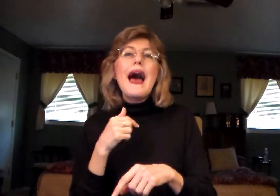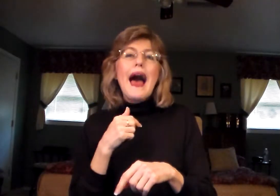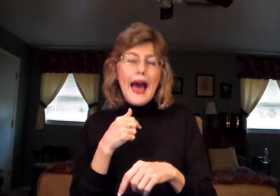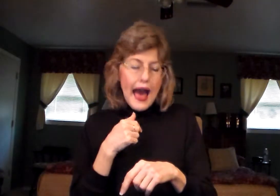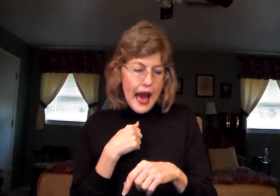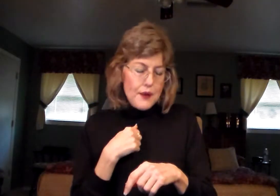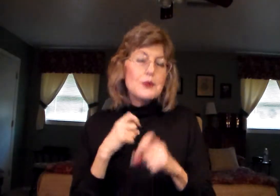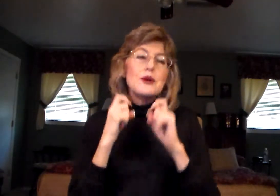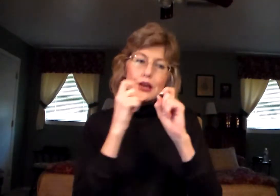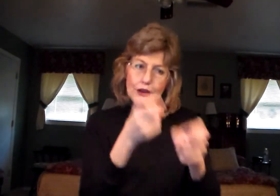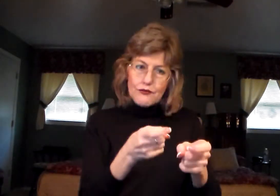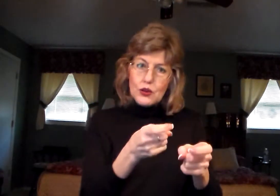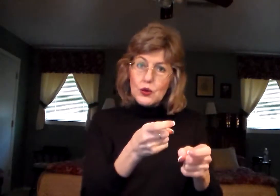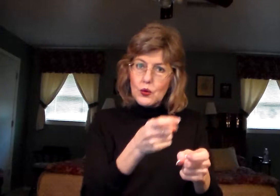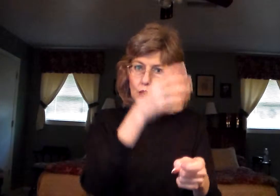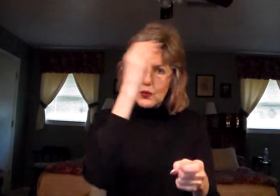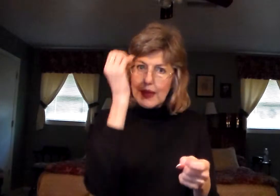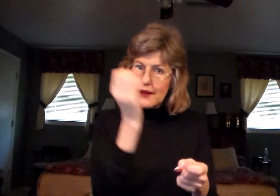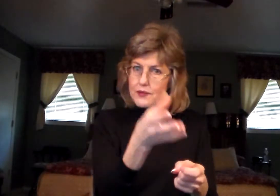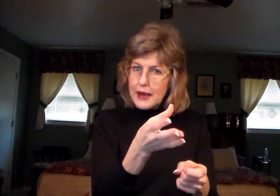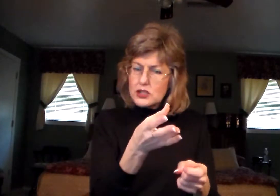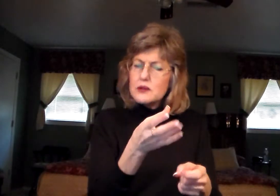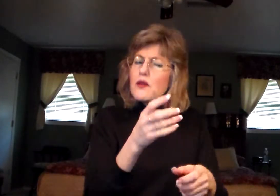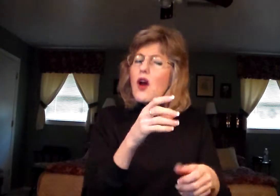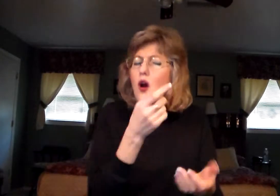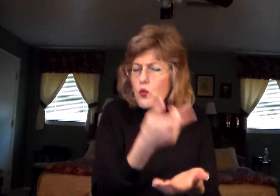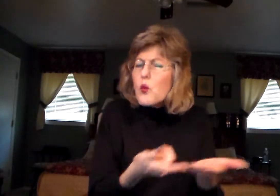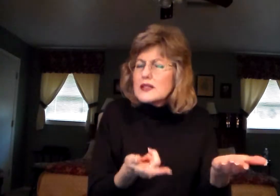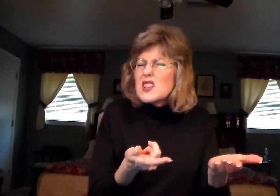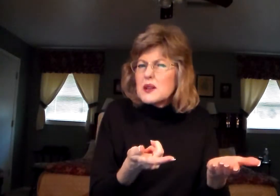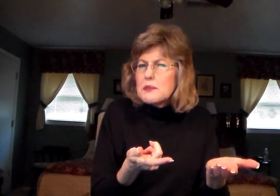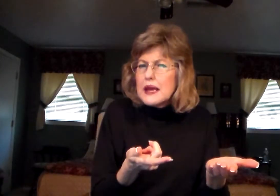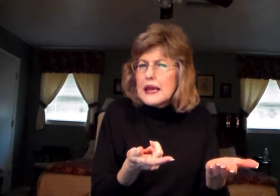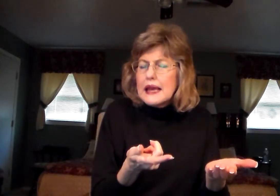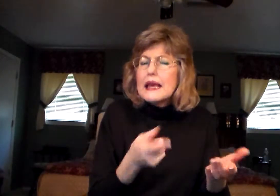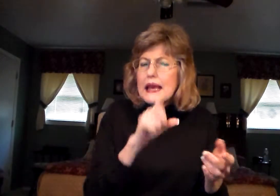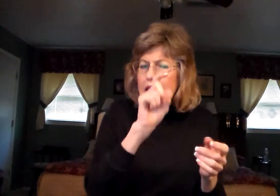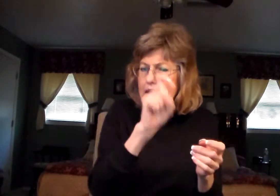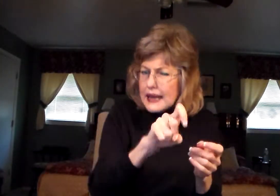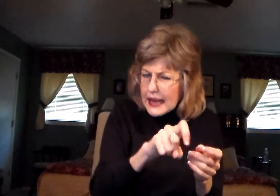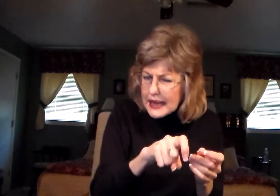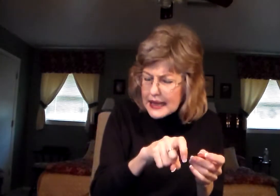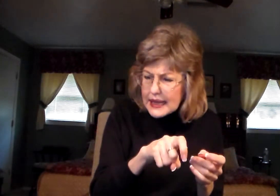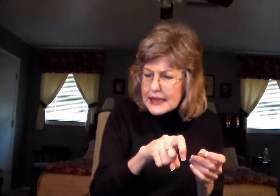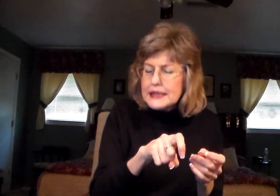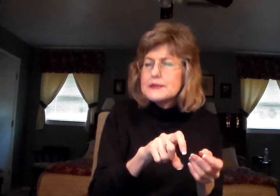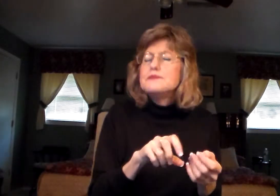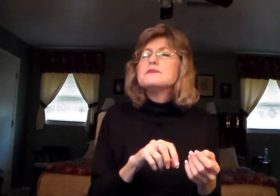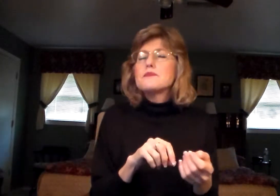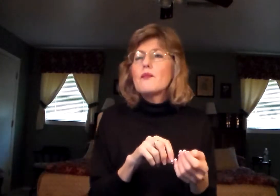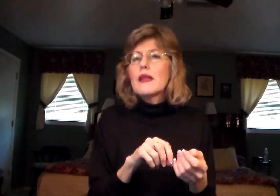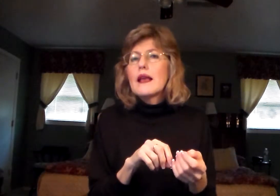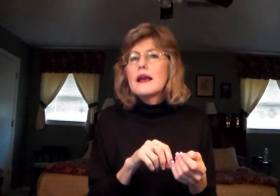you exactly how we're going to, address that content, get to it. There's a couple of websites